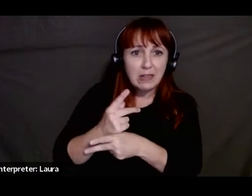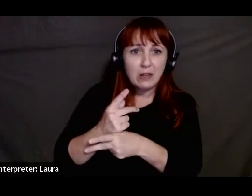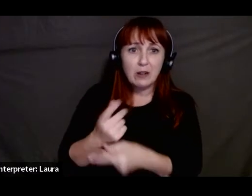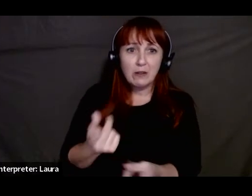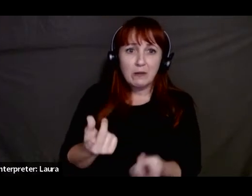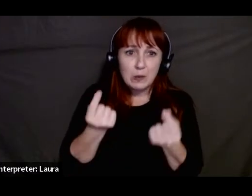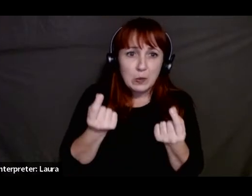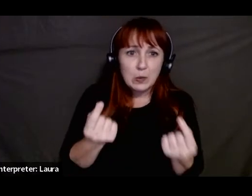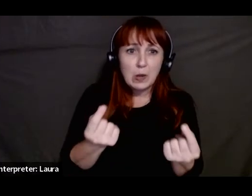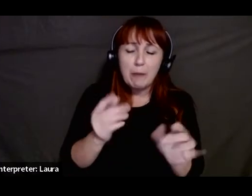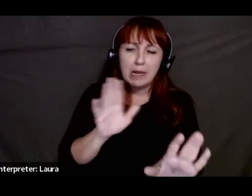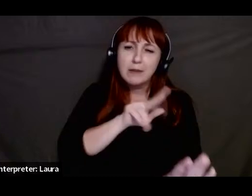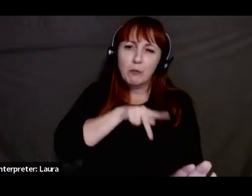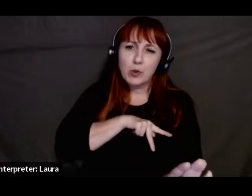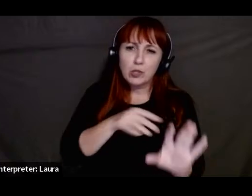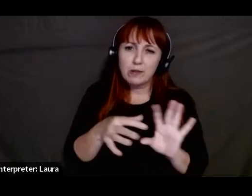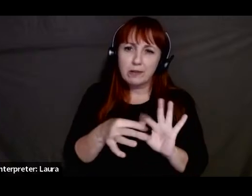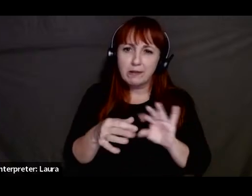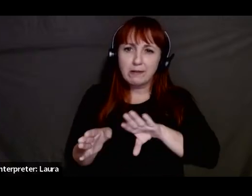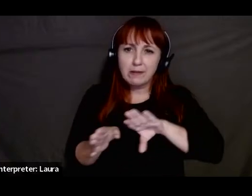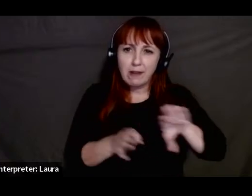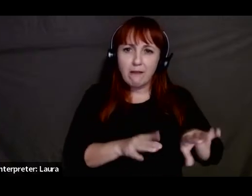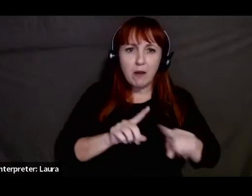think that's personal, yeah. But